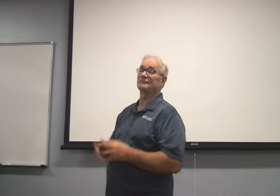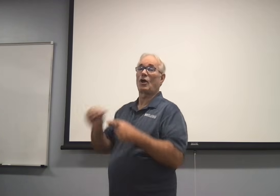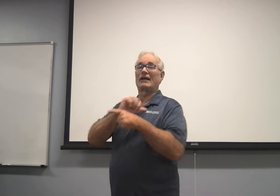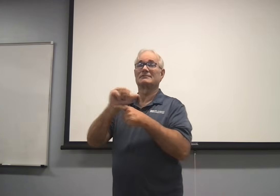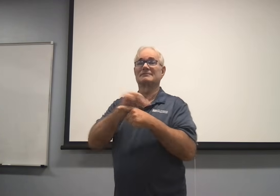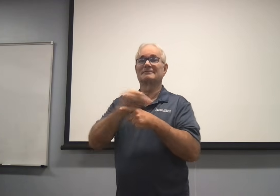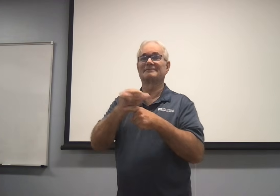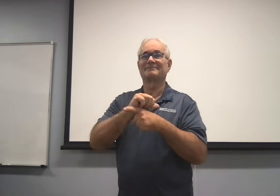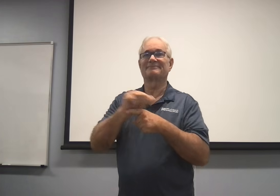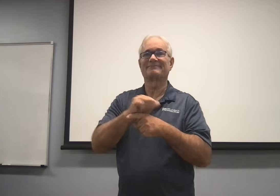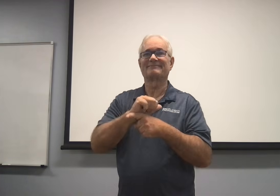What? Practice.